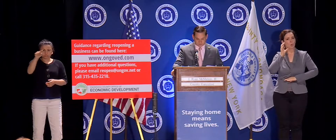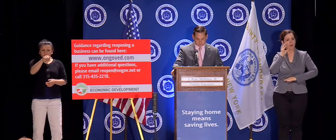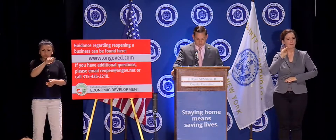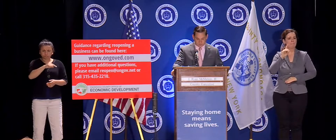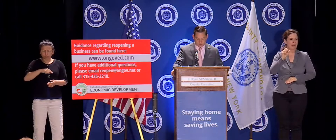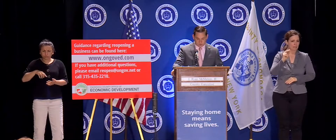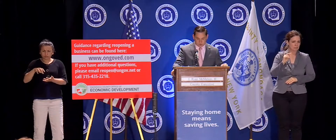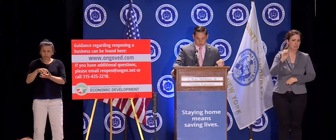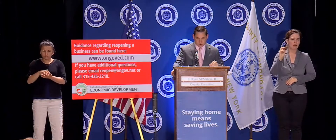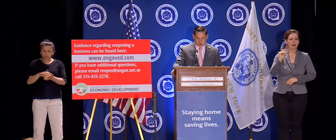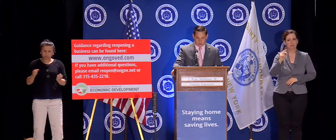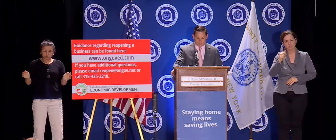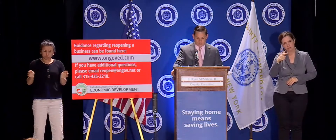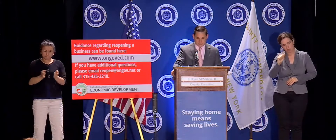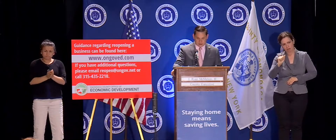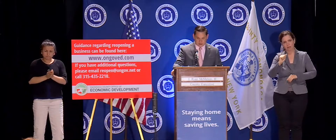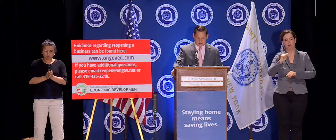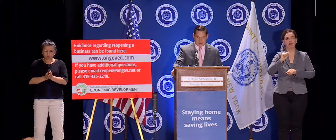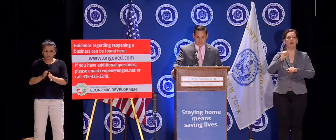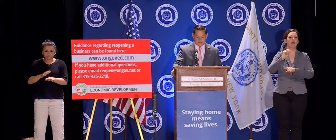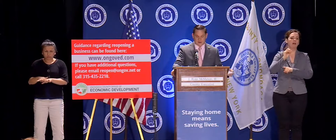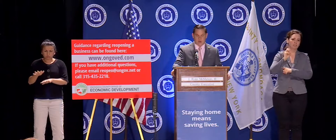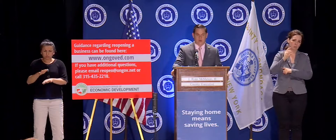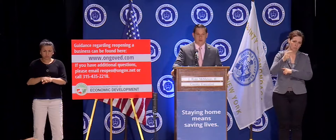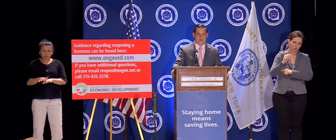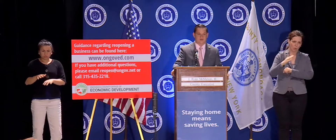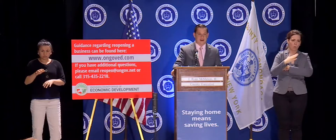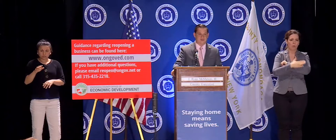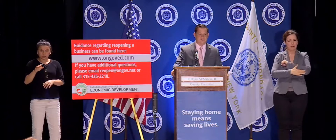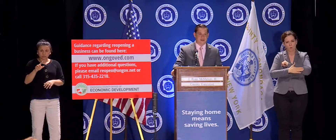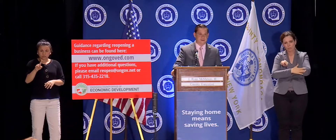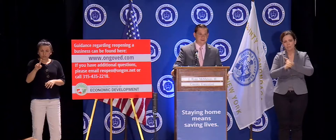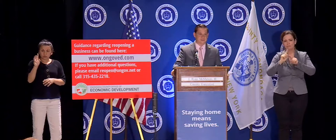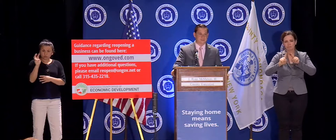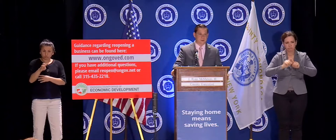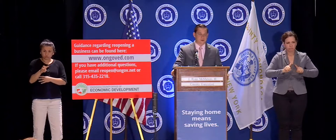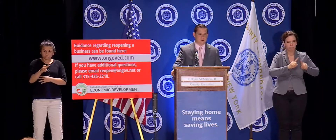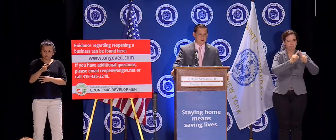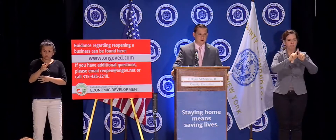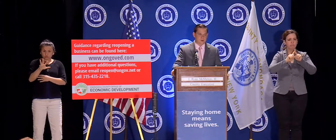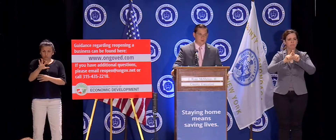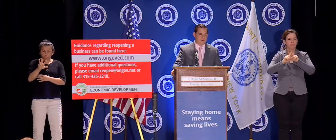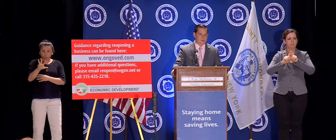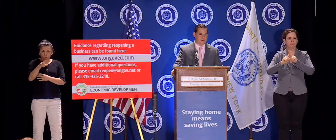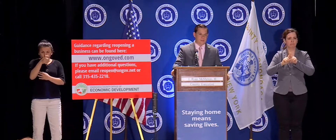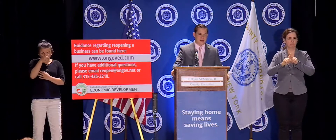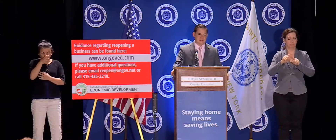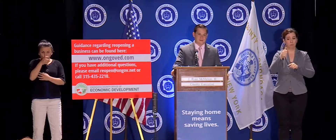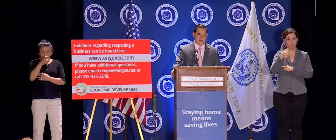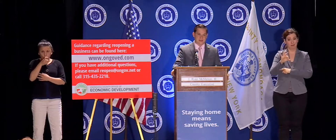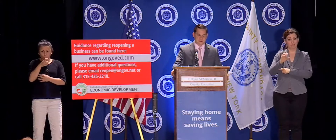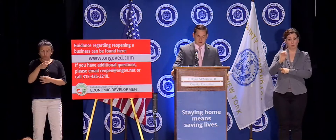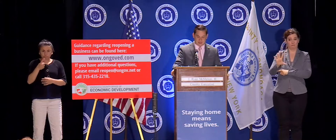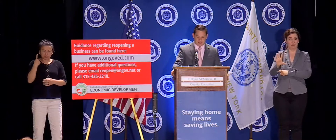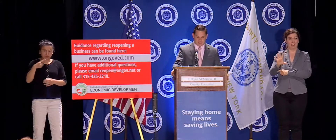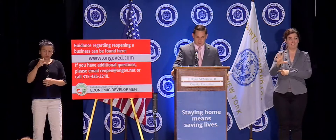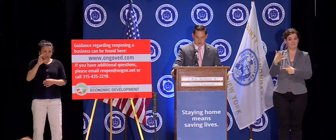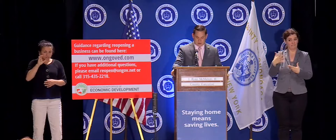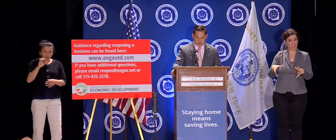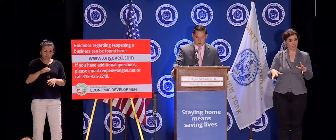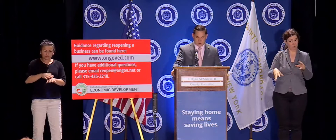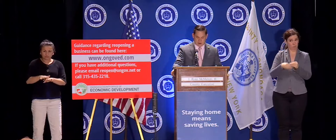County, we did 1,905 tests. So a massive testing